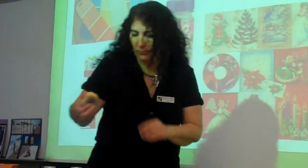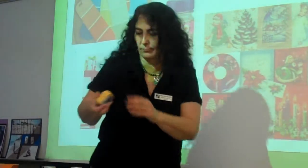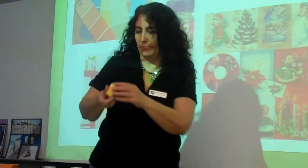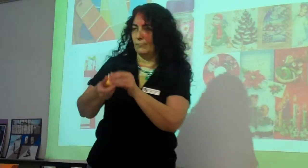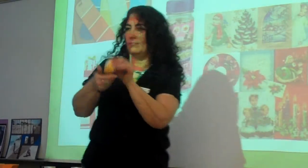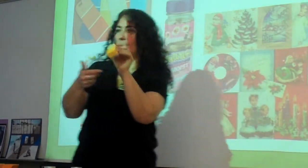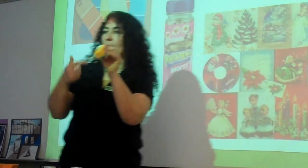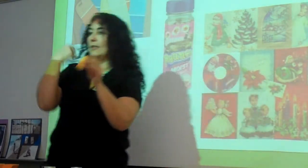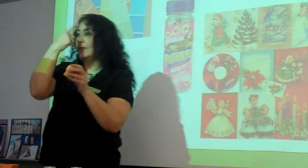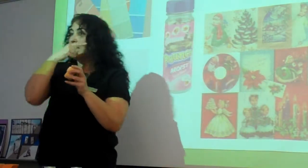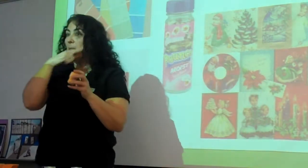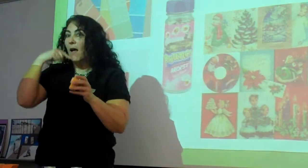pages.